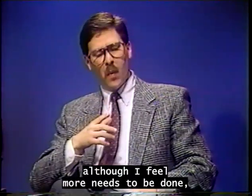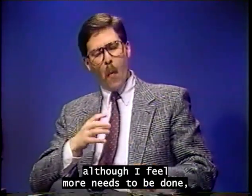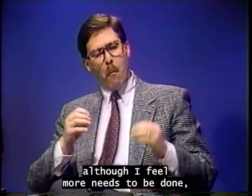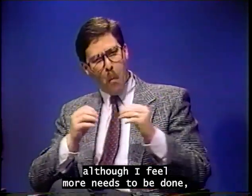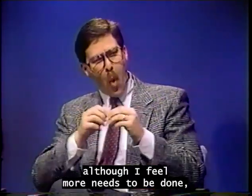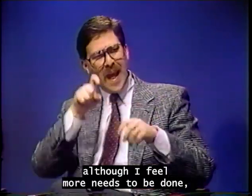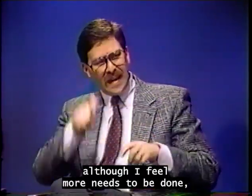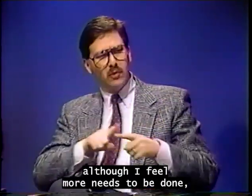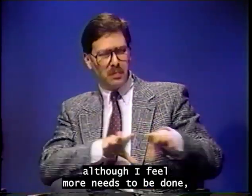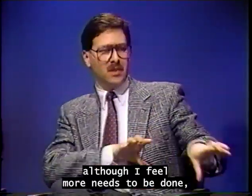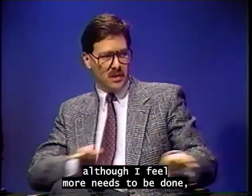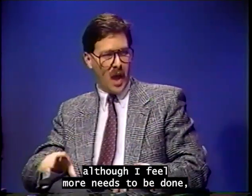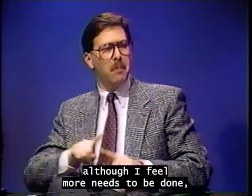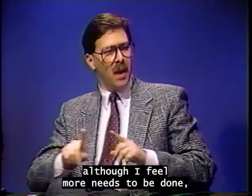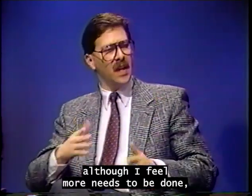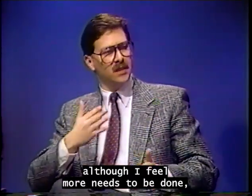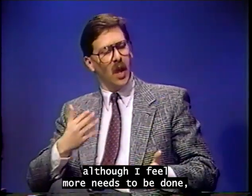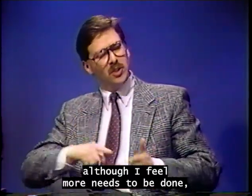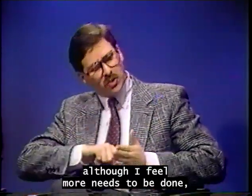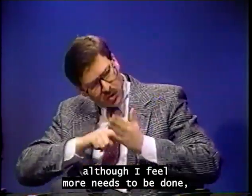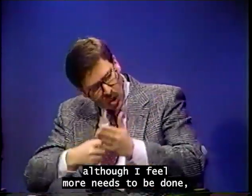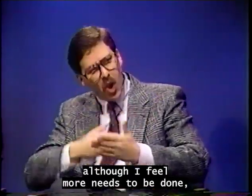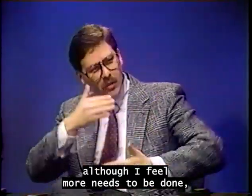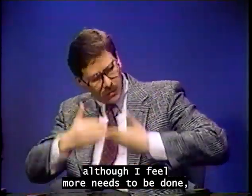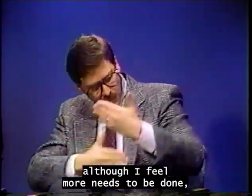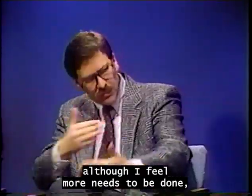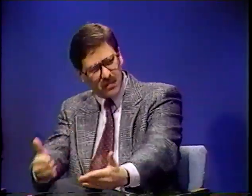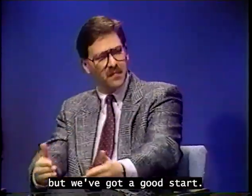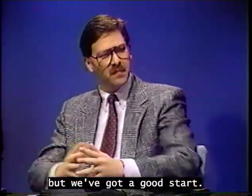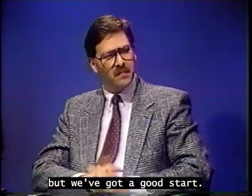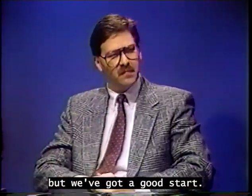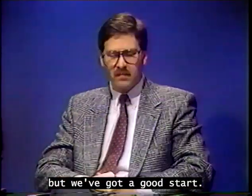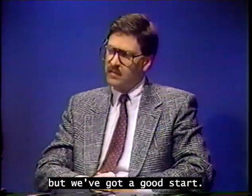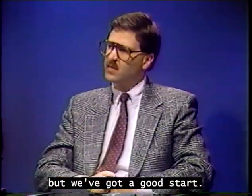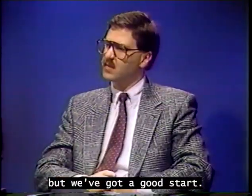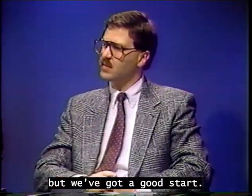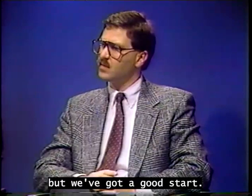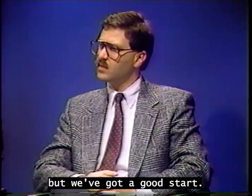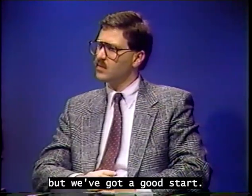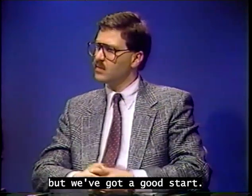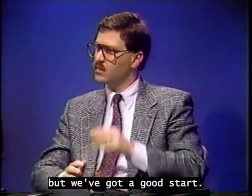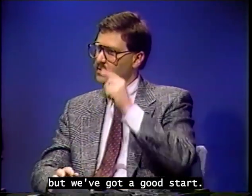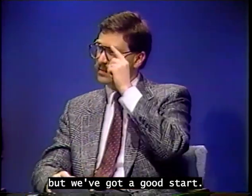I feel more needs to be done, but we've got a good start.